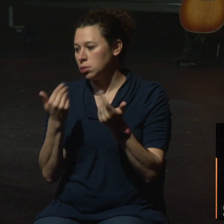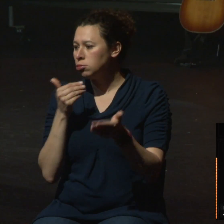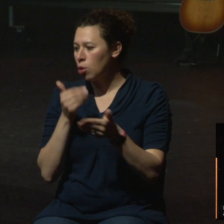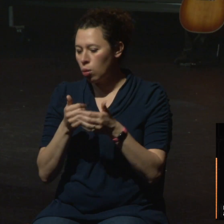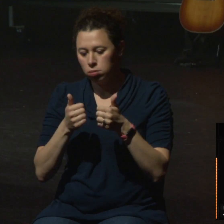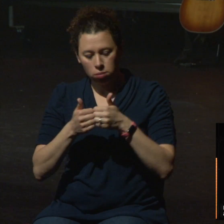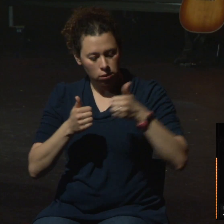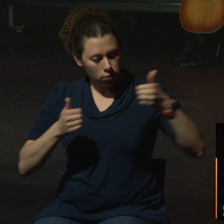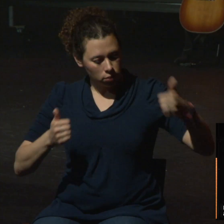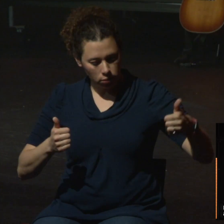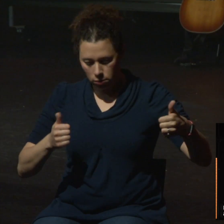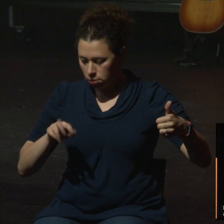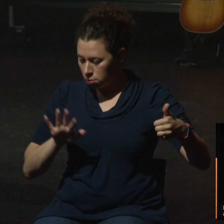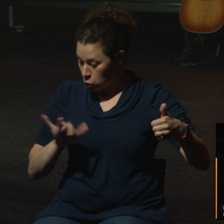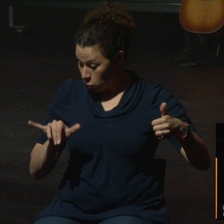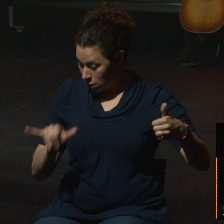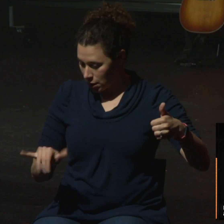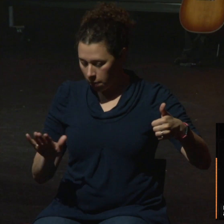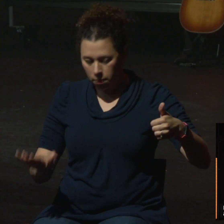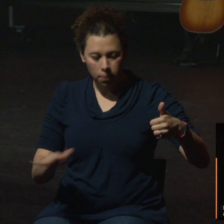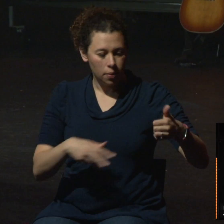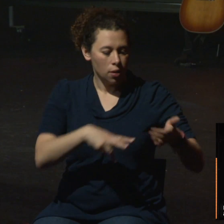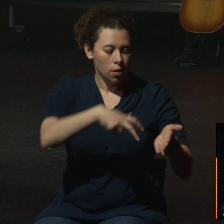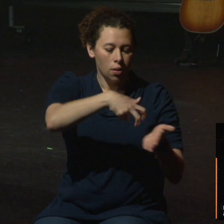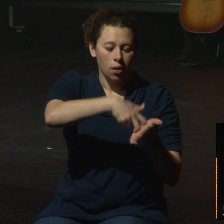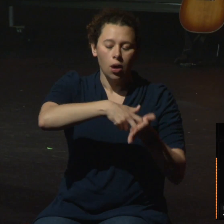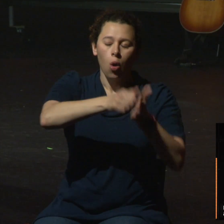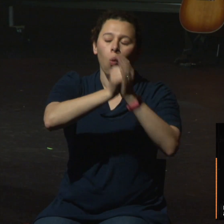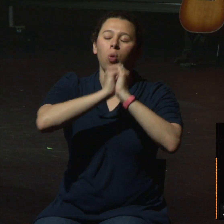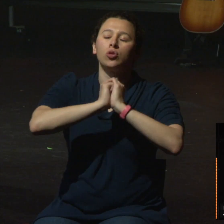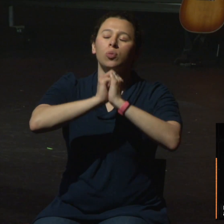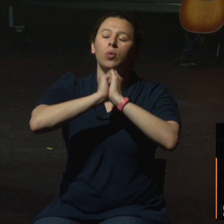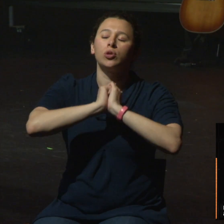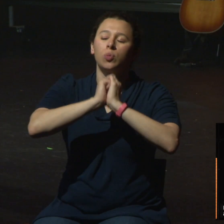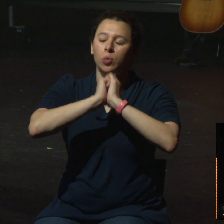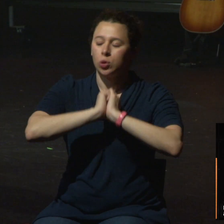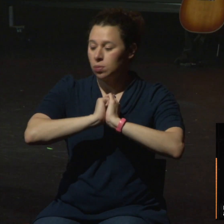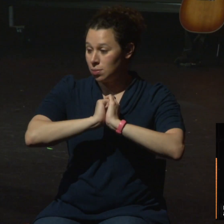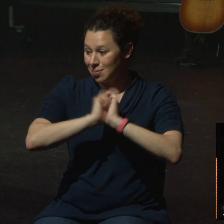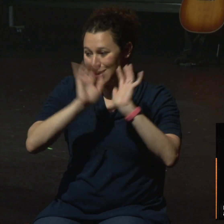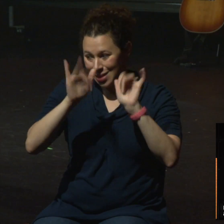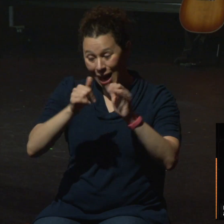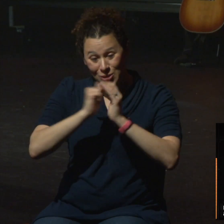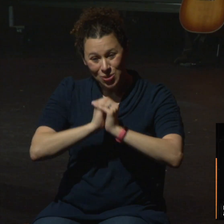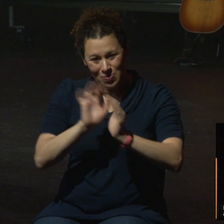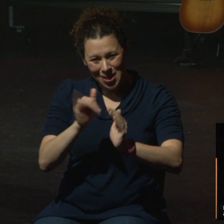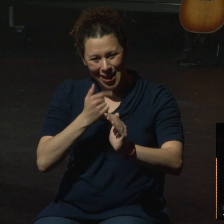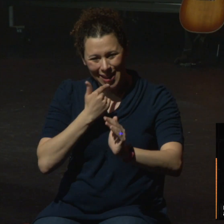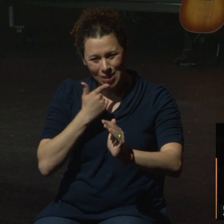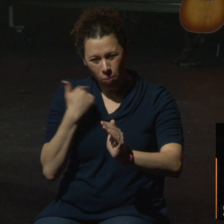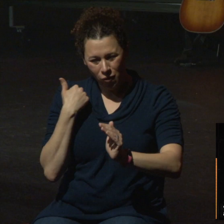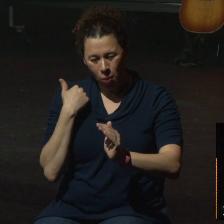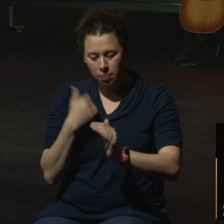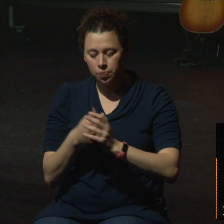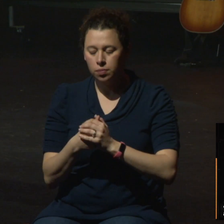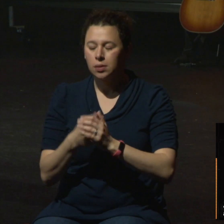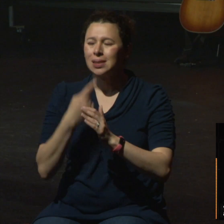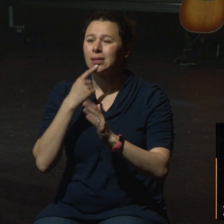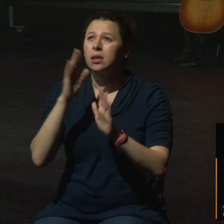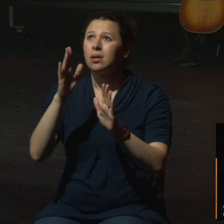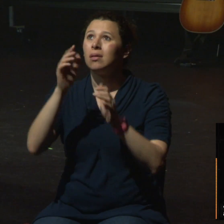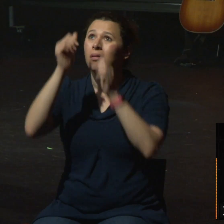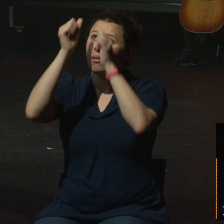and knelt down and prayed. There's your worship right there, like I mentioned earlier. 42 says, Father, if you are